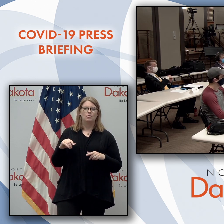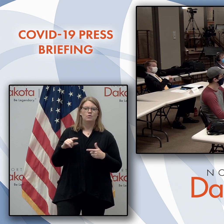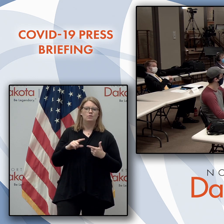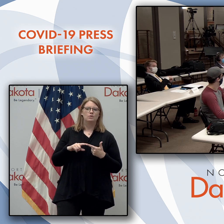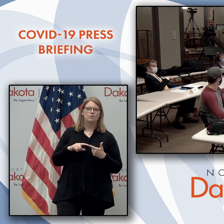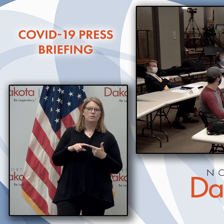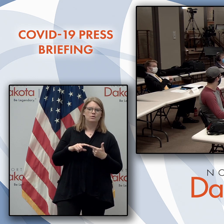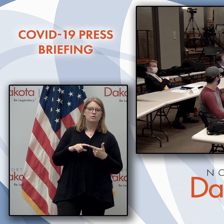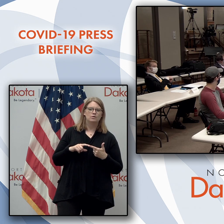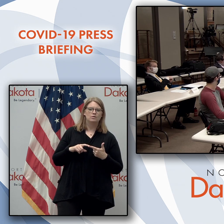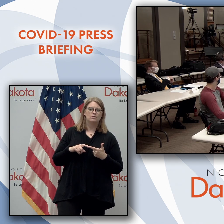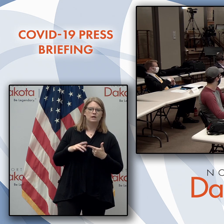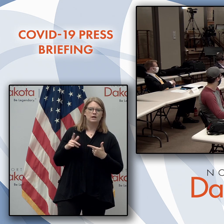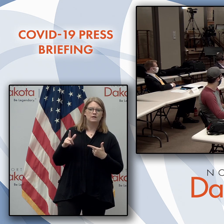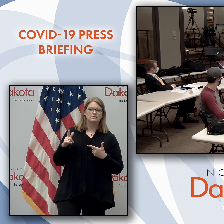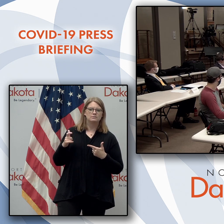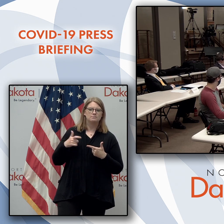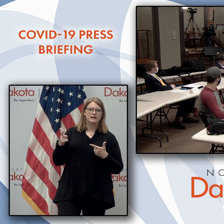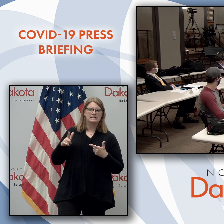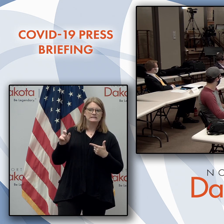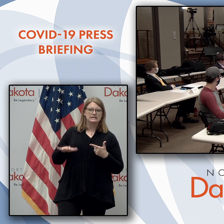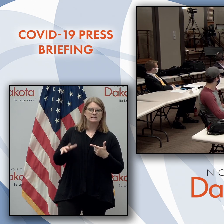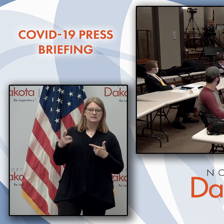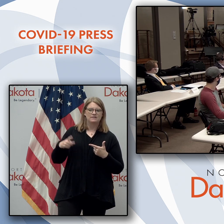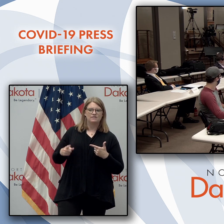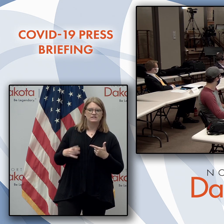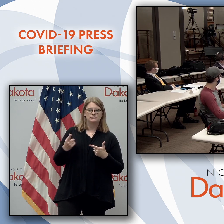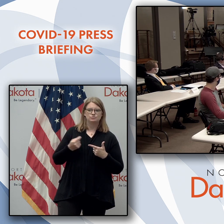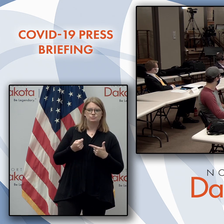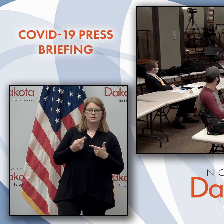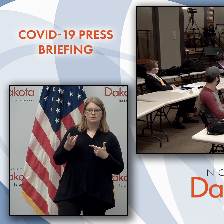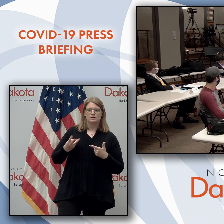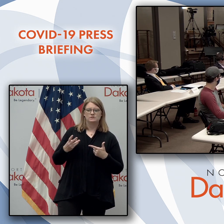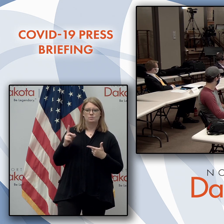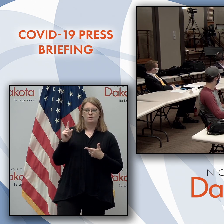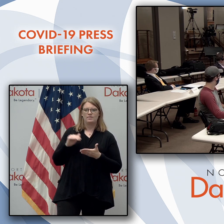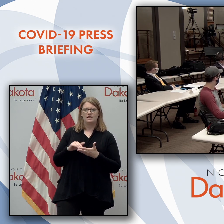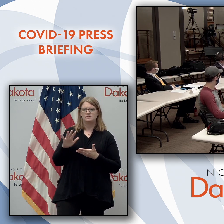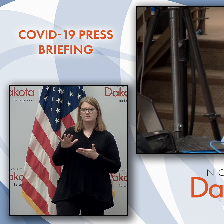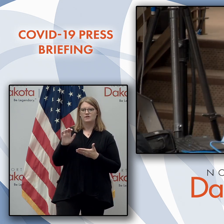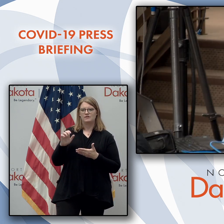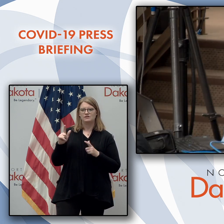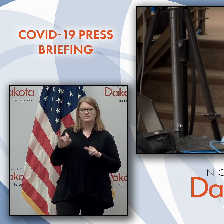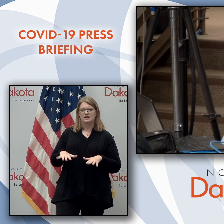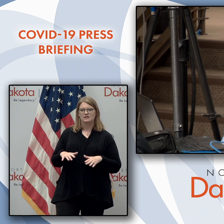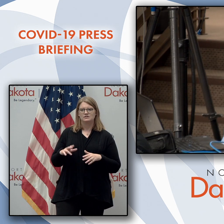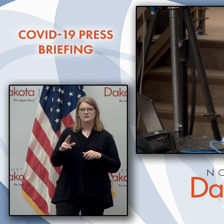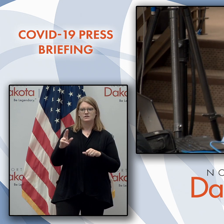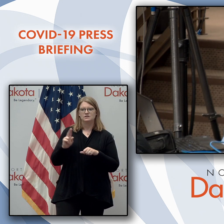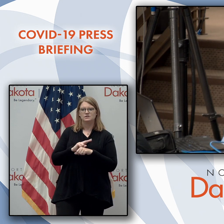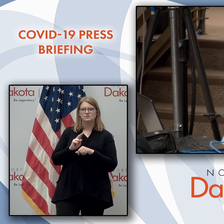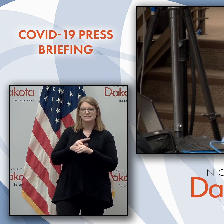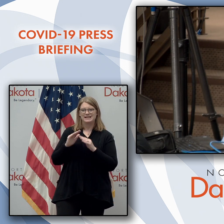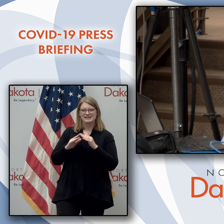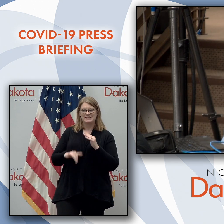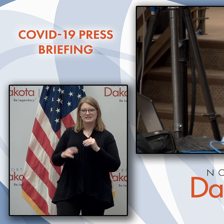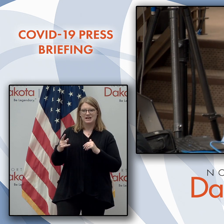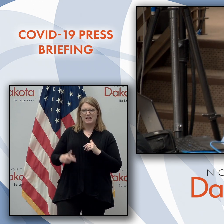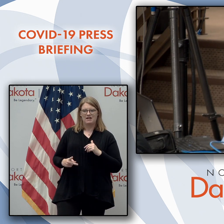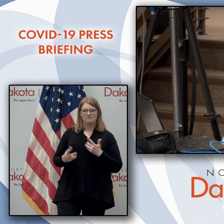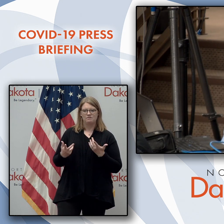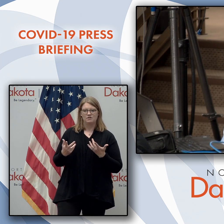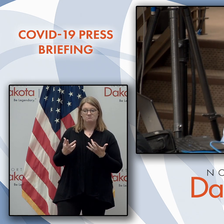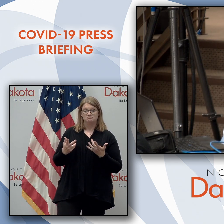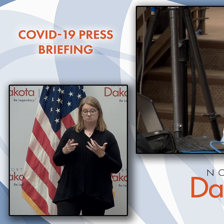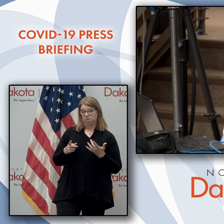they had mass testing events Tuesday and Wednesday, 1,500 tests each day. They used less than half of them each day. Is there a